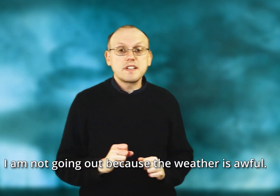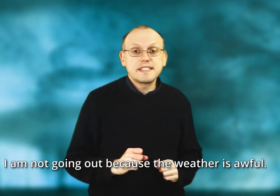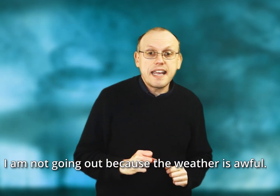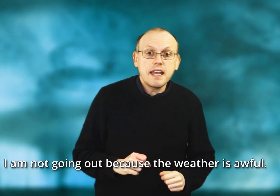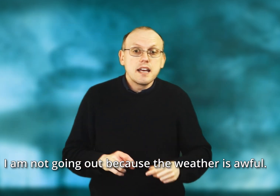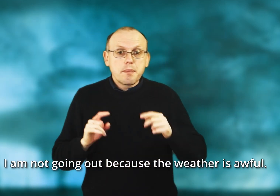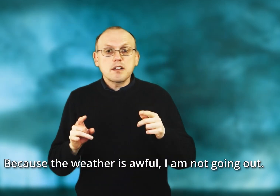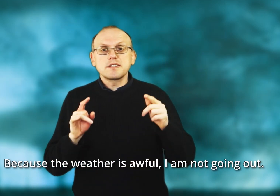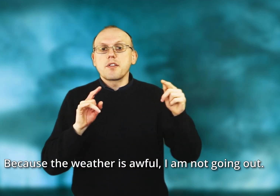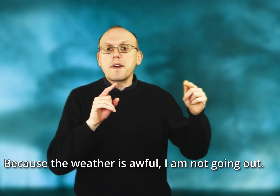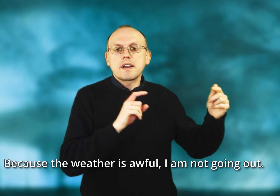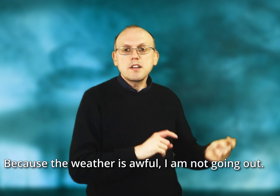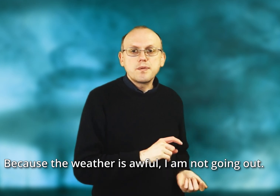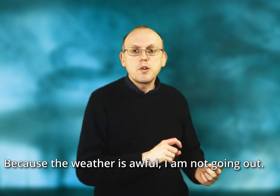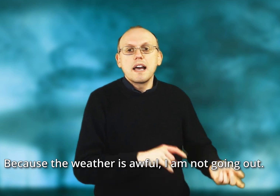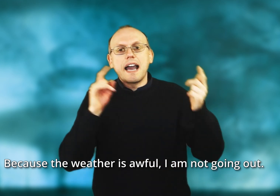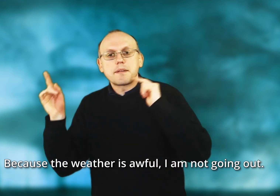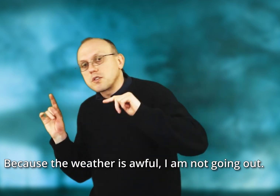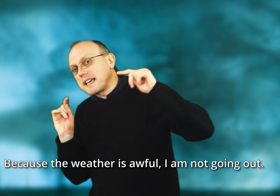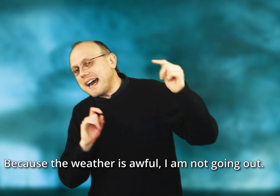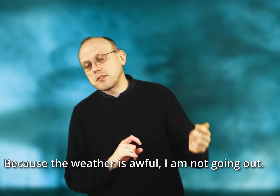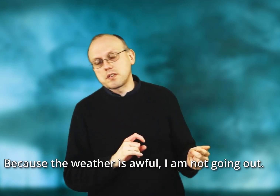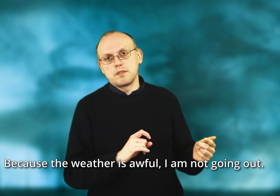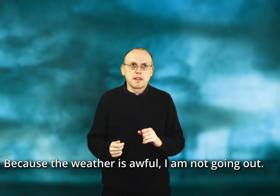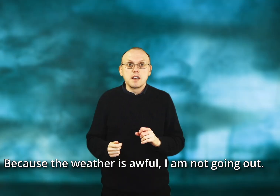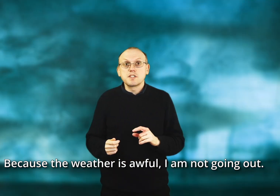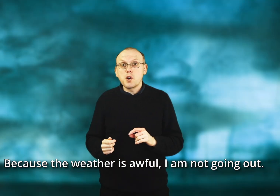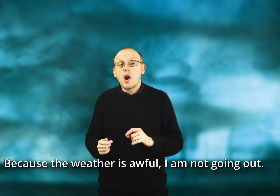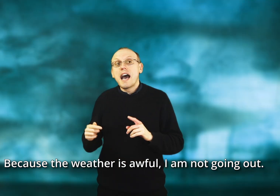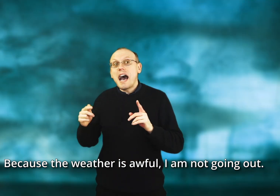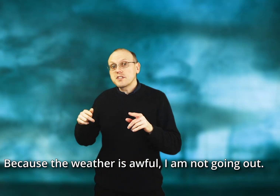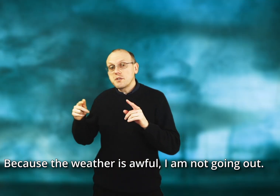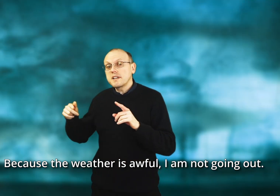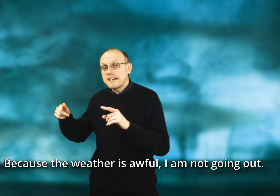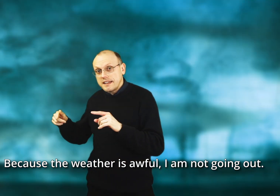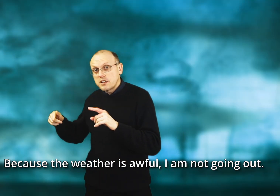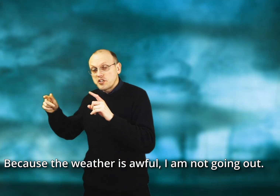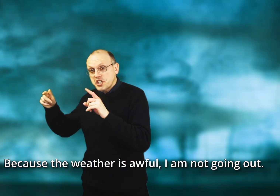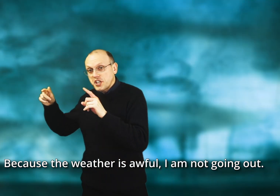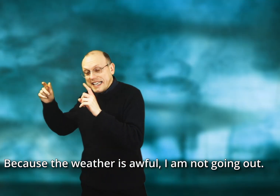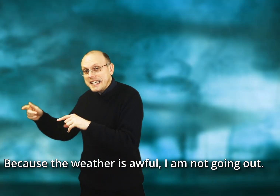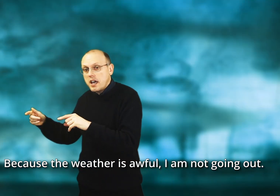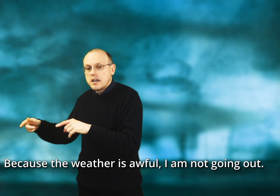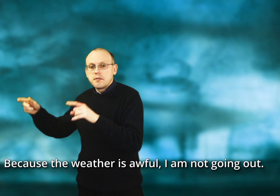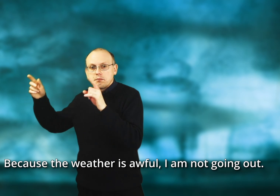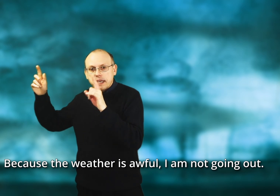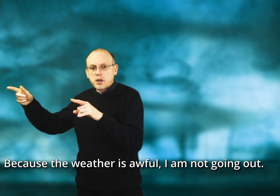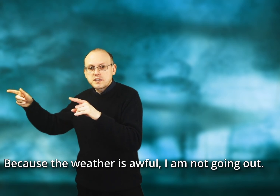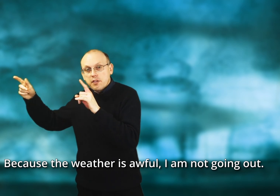say, because of the weather is awful, I am not going out. So our subordinating conjunction here, because the weather